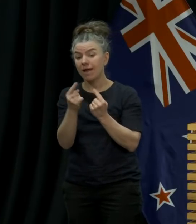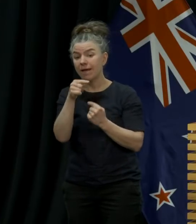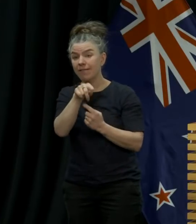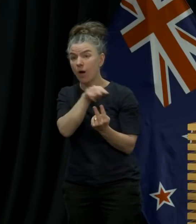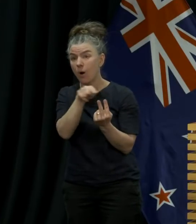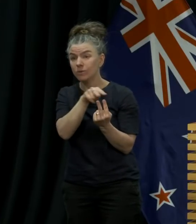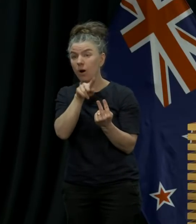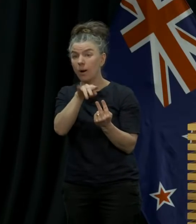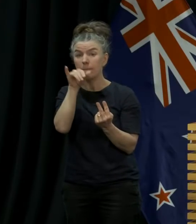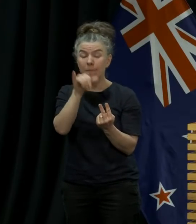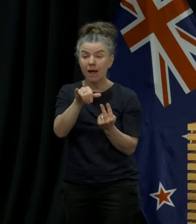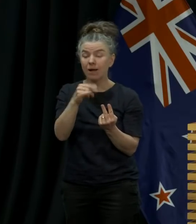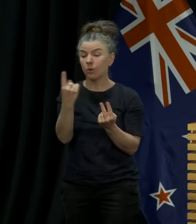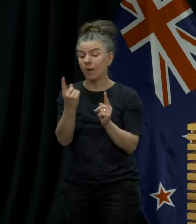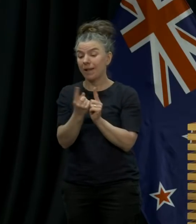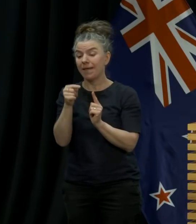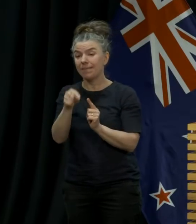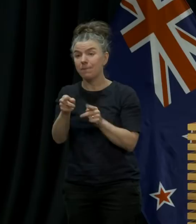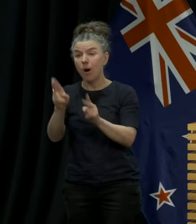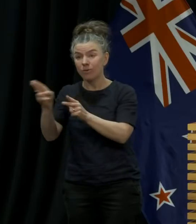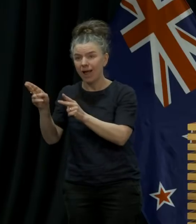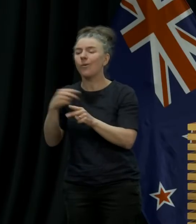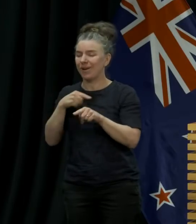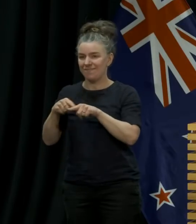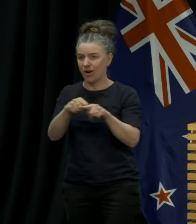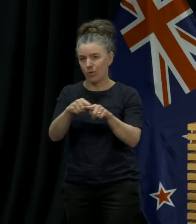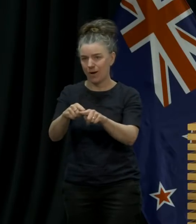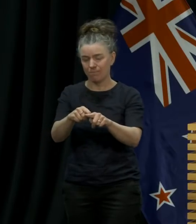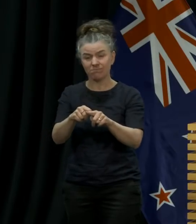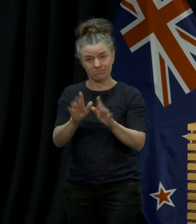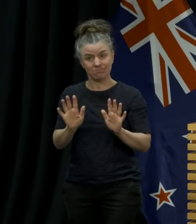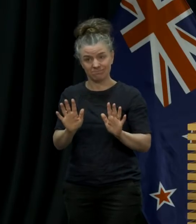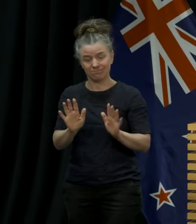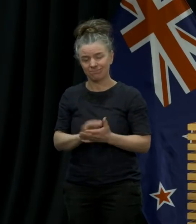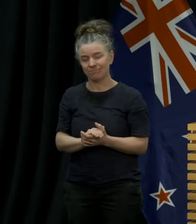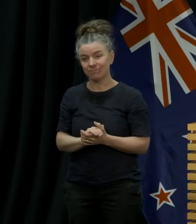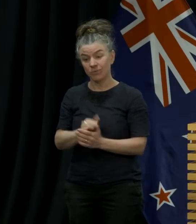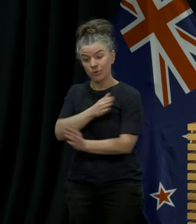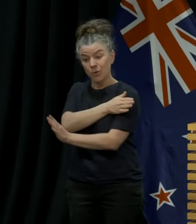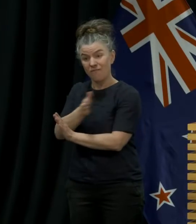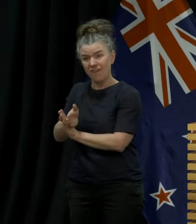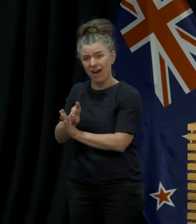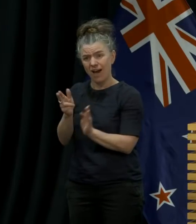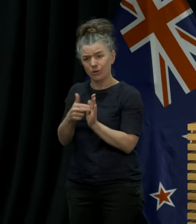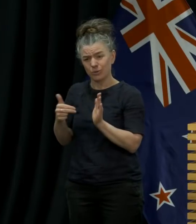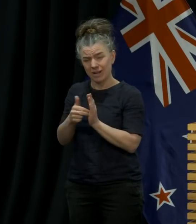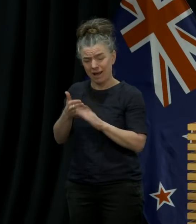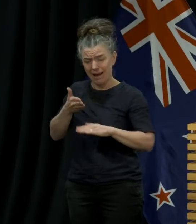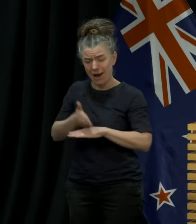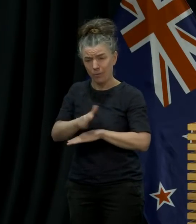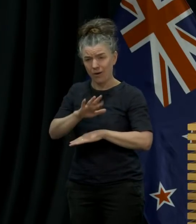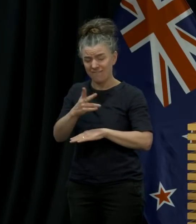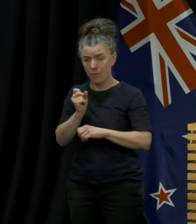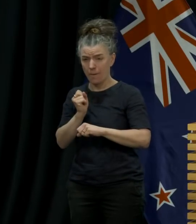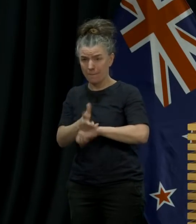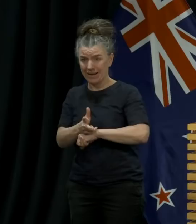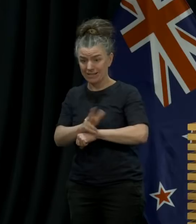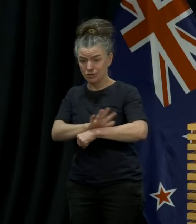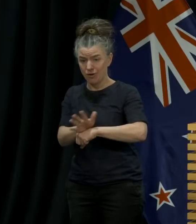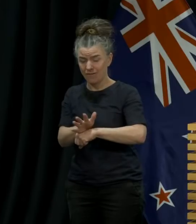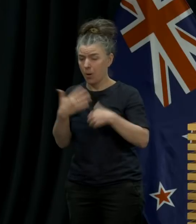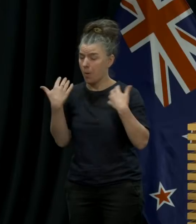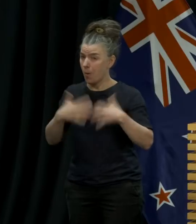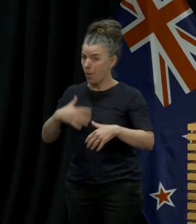our protocols. Our efforts to date to beat the virus have been extraordinary. However, there is